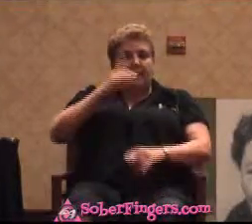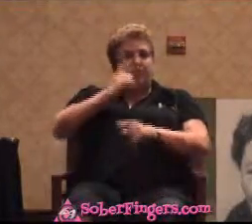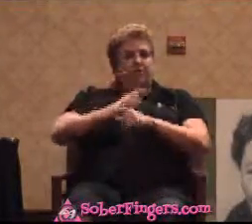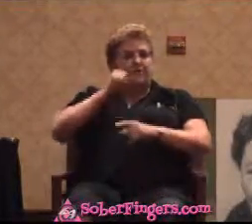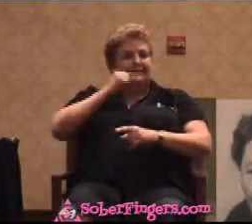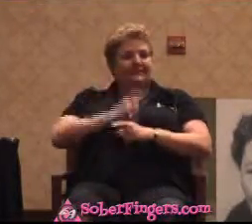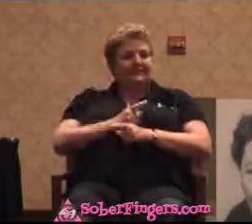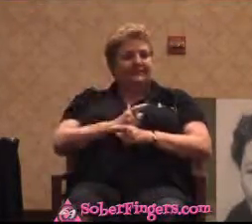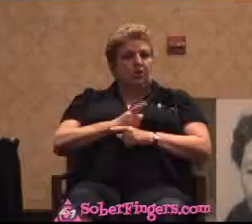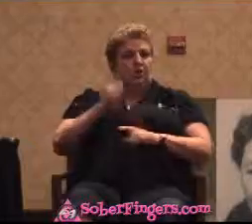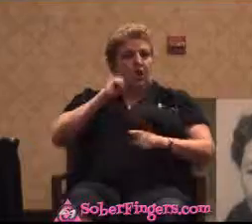that correctly.